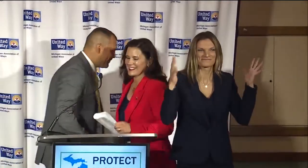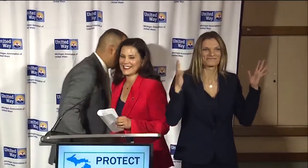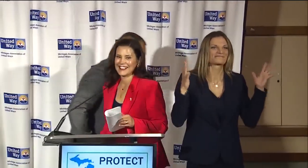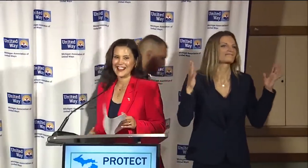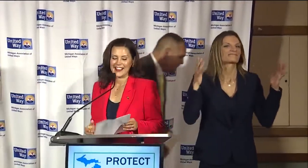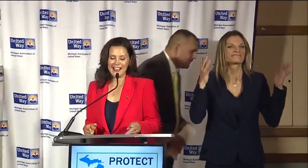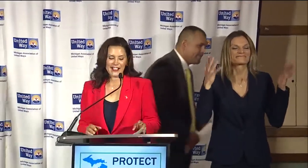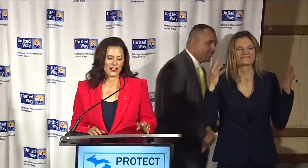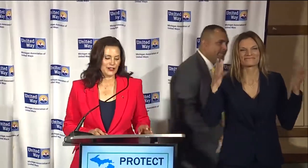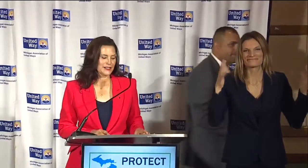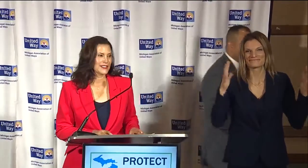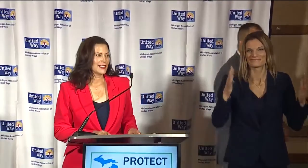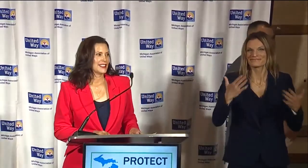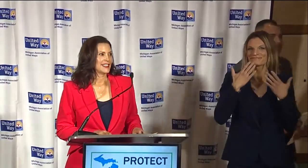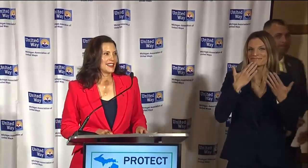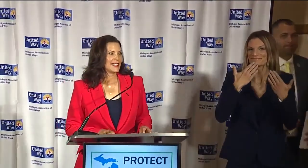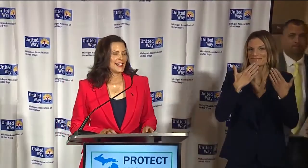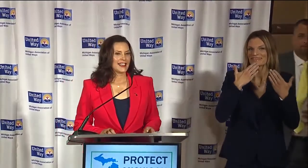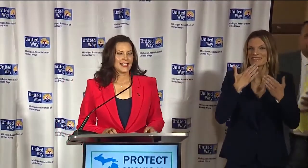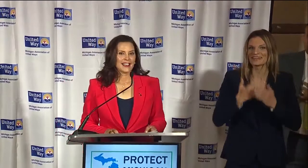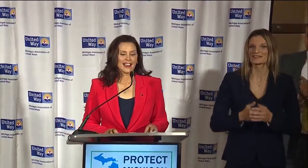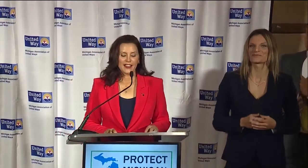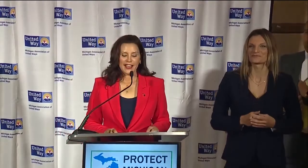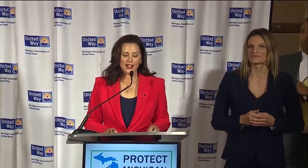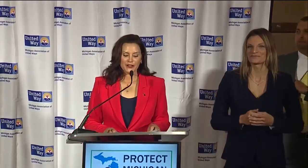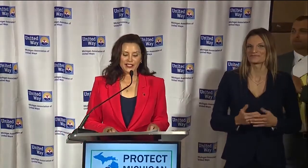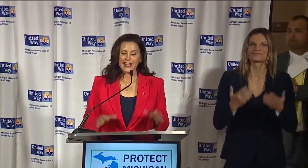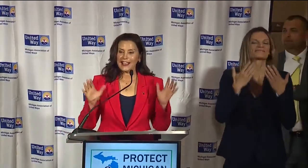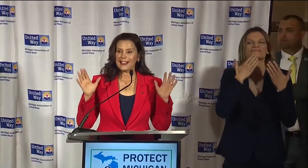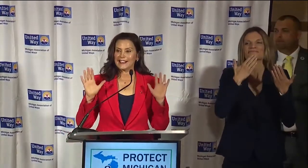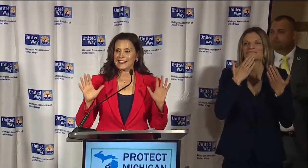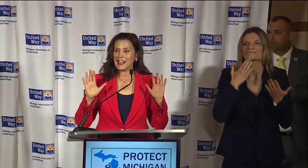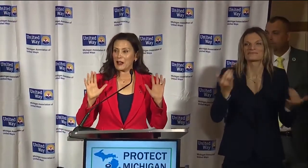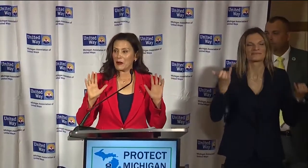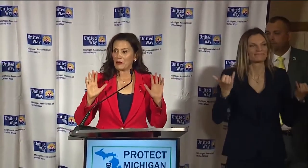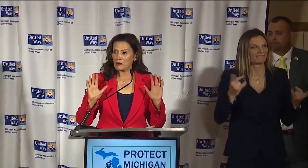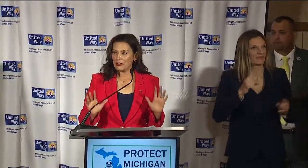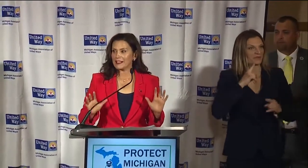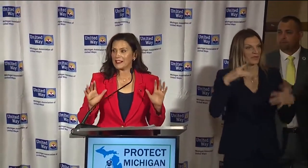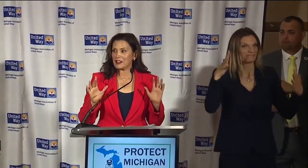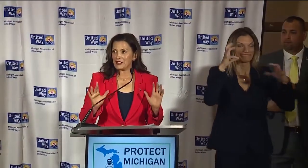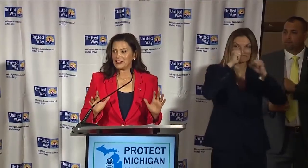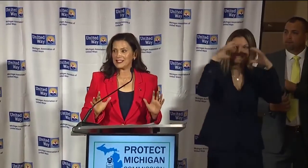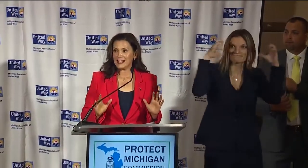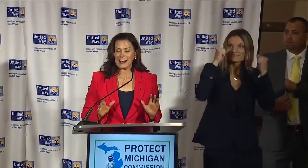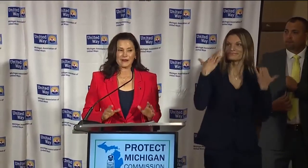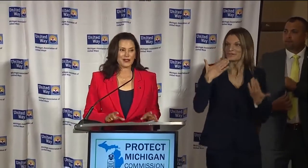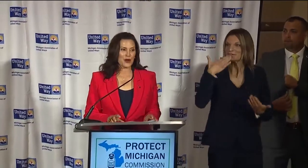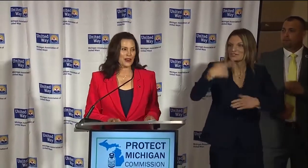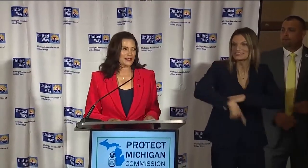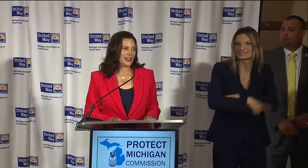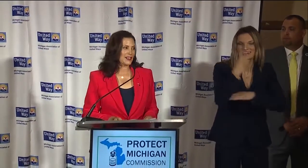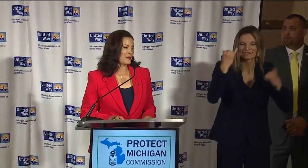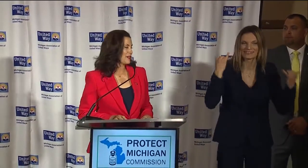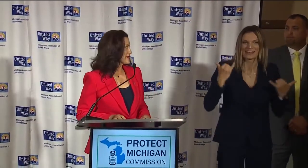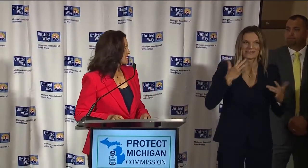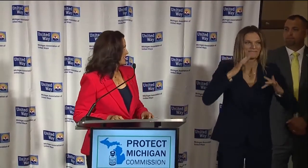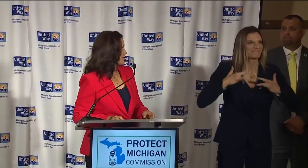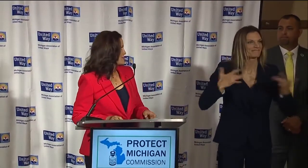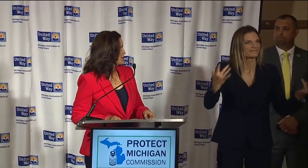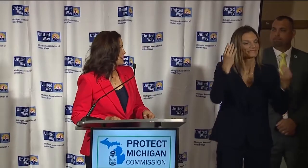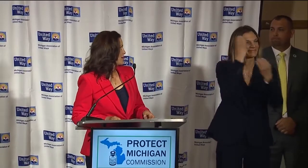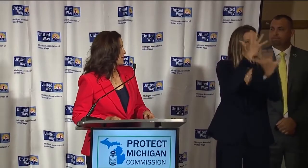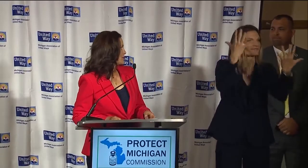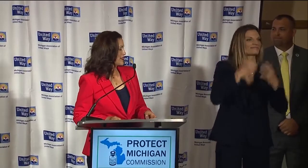All right. Thank you. Thank you. Today is a really good day. I am so excited about this,